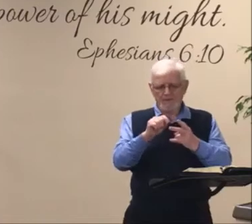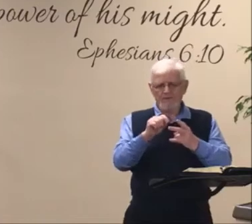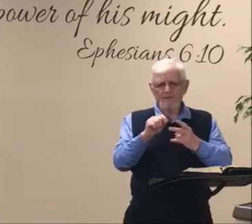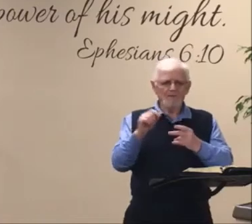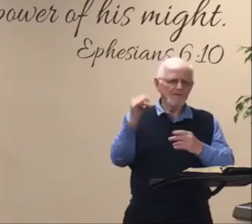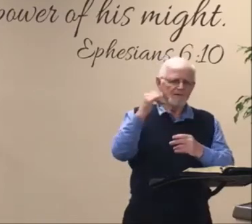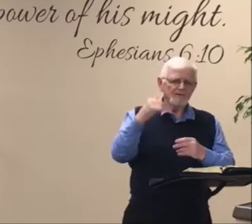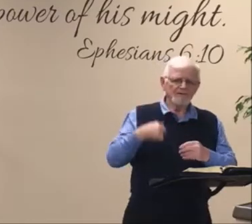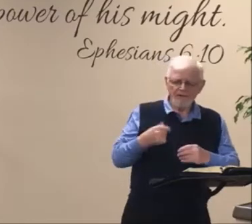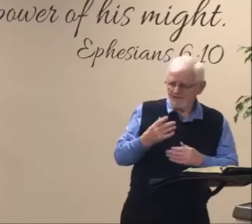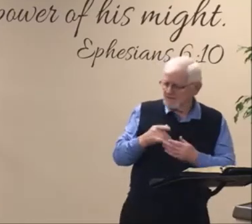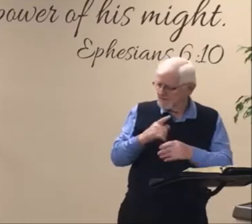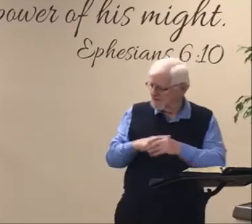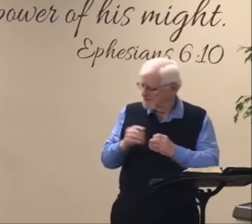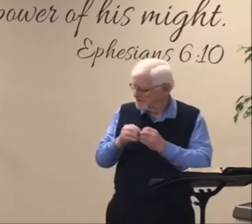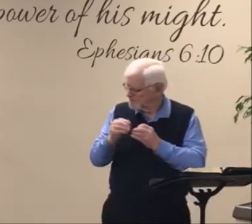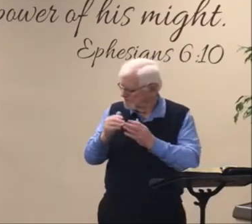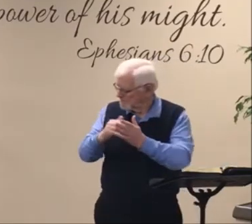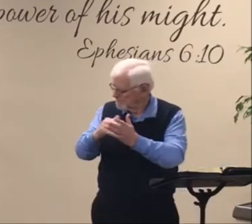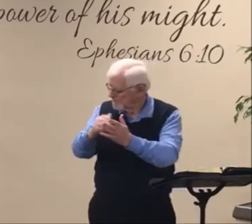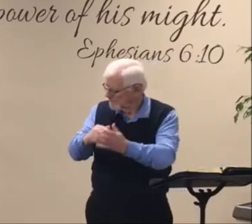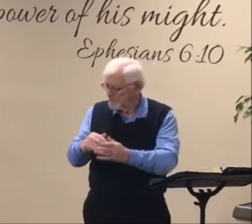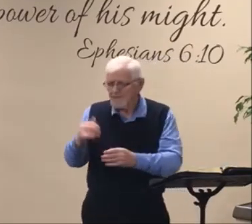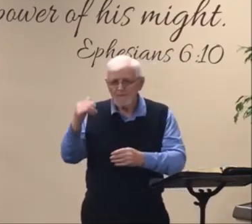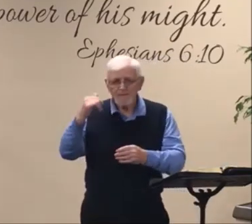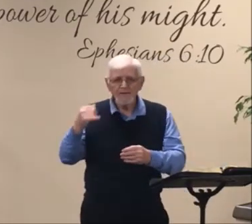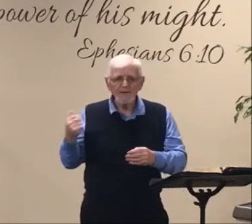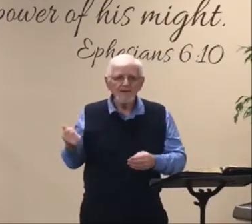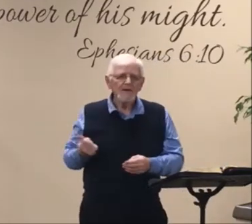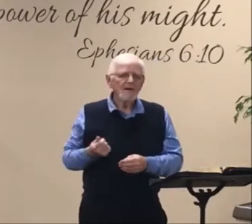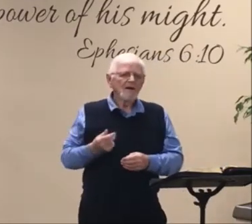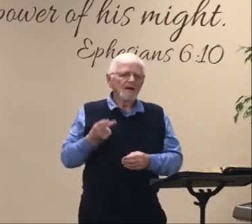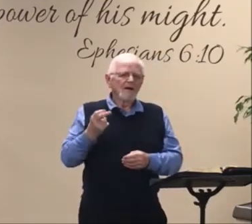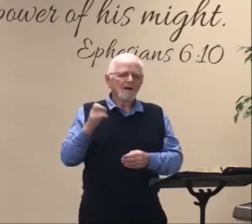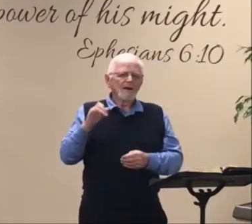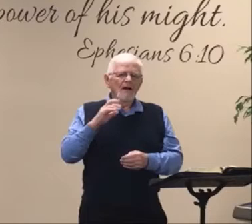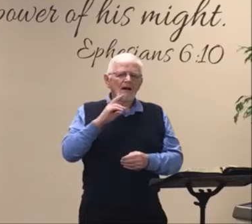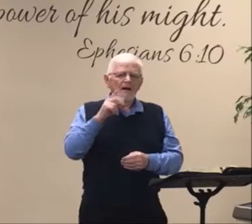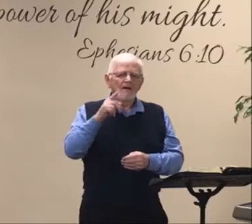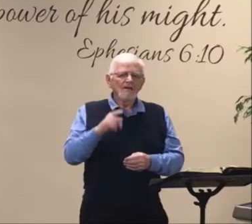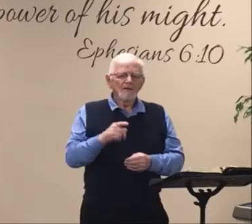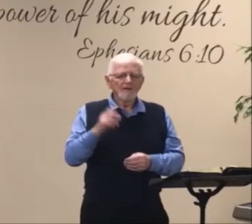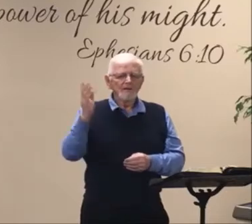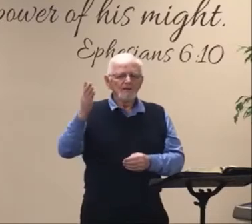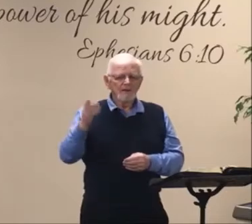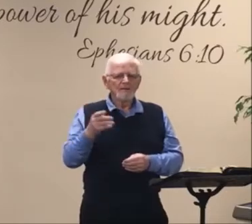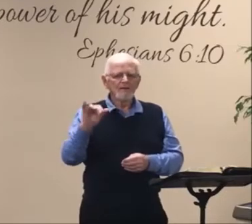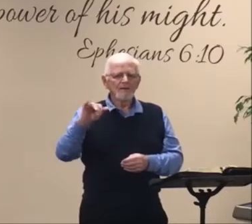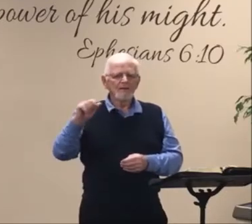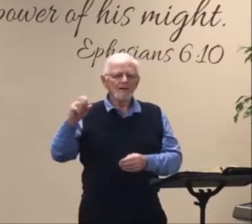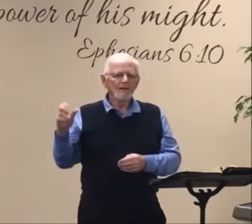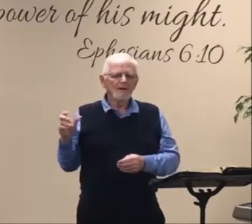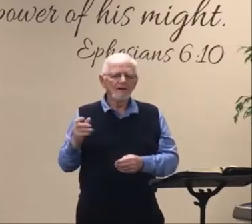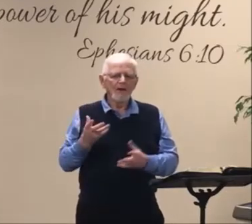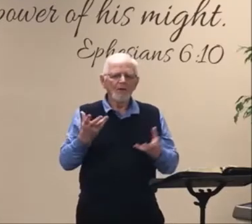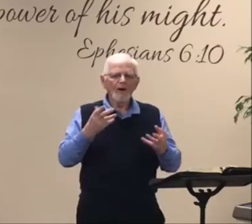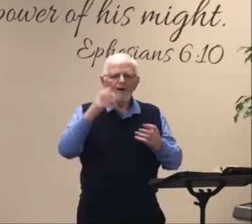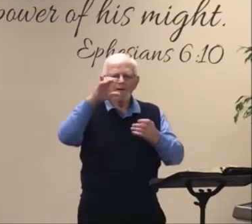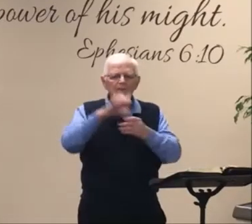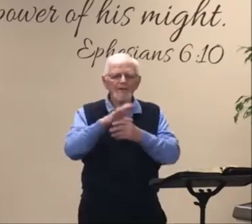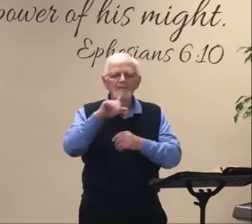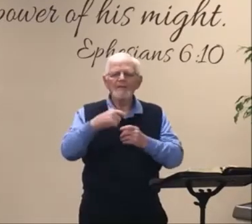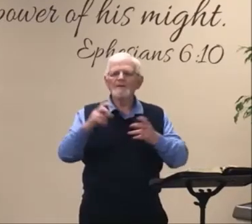It's becoming more frequent. They call me up and they say, hey, are you the pastor about? Yep, this is Isaac. I'm the pastor. What do you believe about